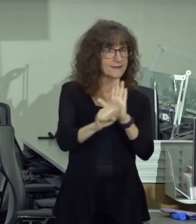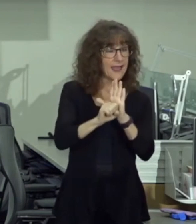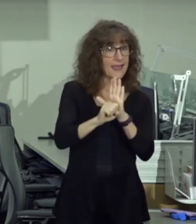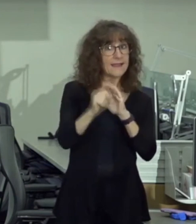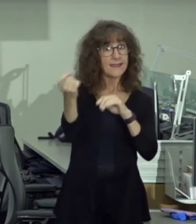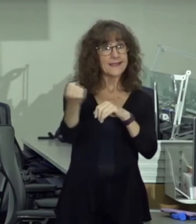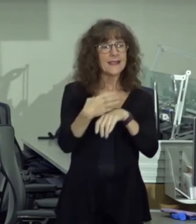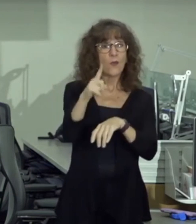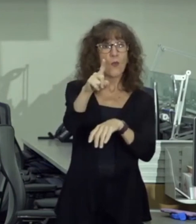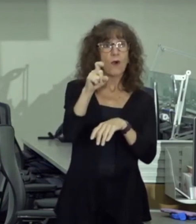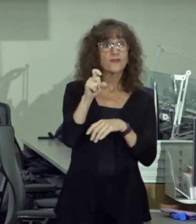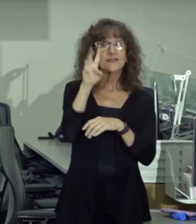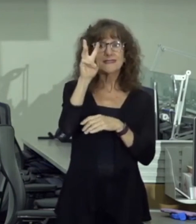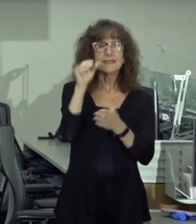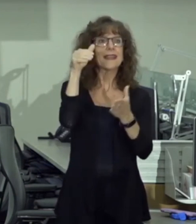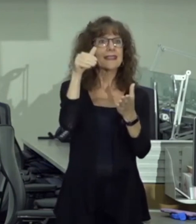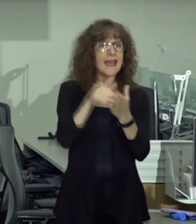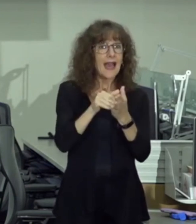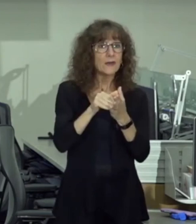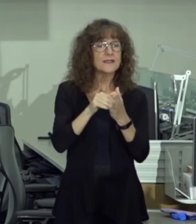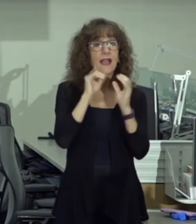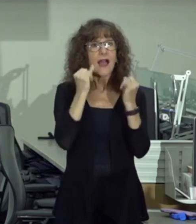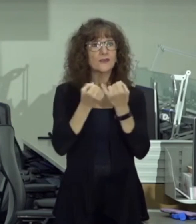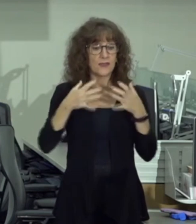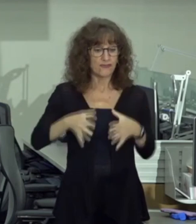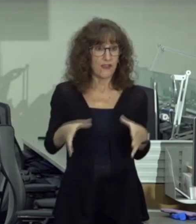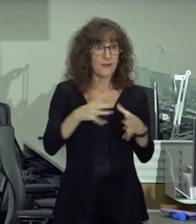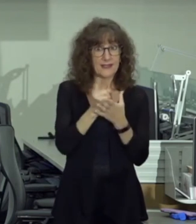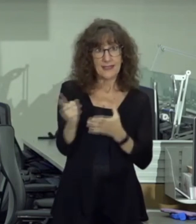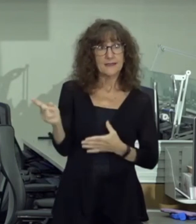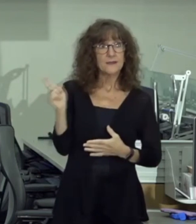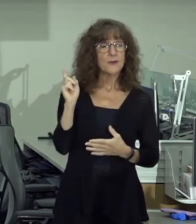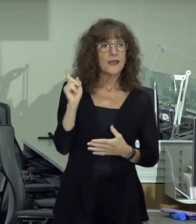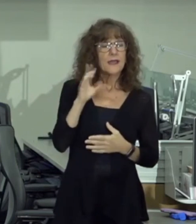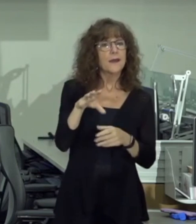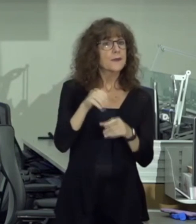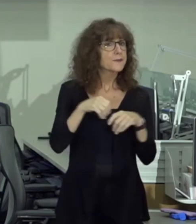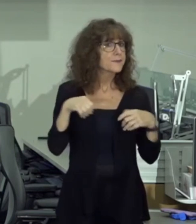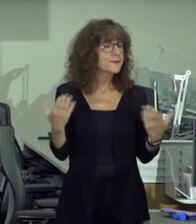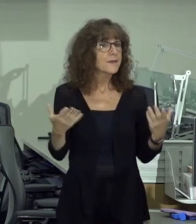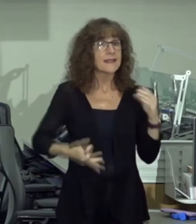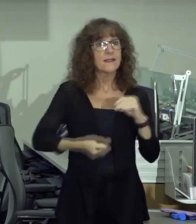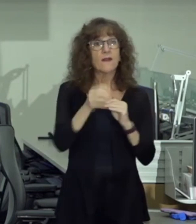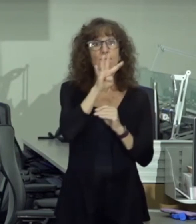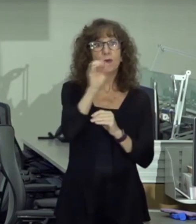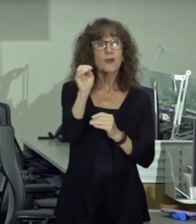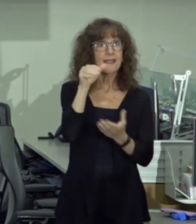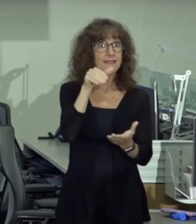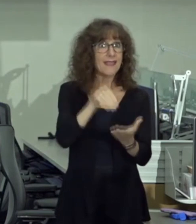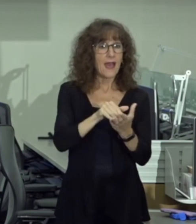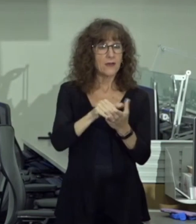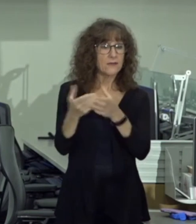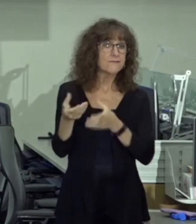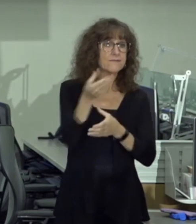to us 160,000 isolation gowns last week. And that includes an additional 40,000 that went